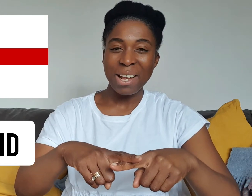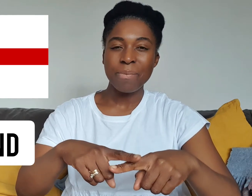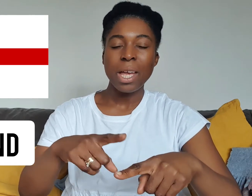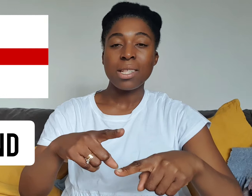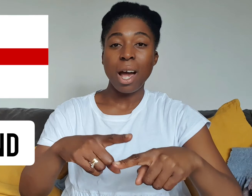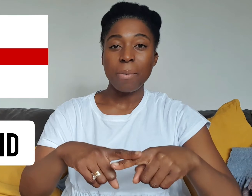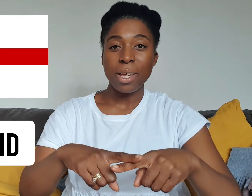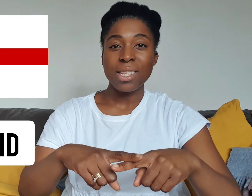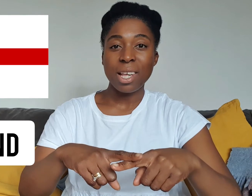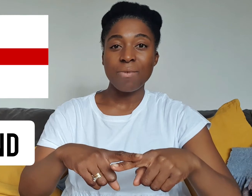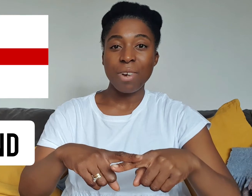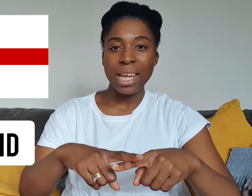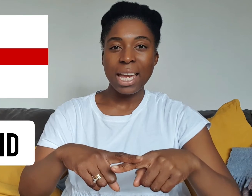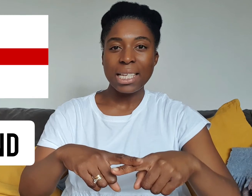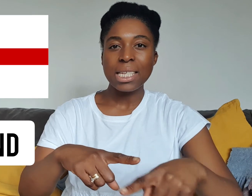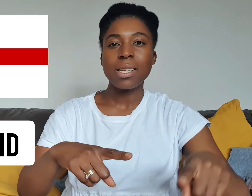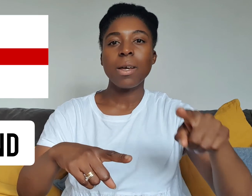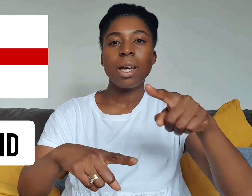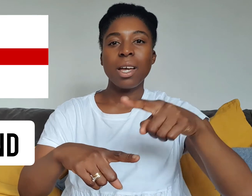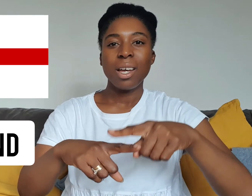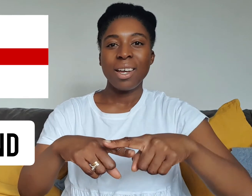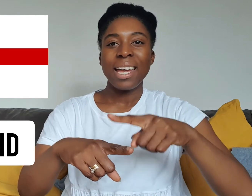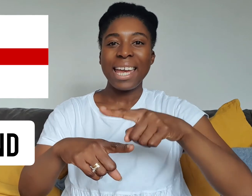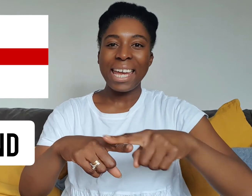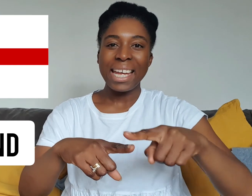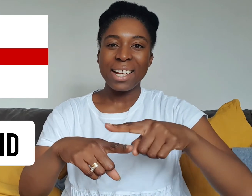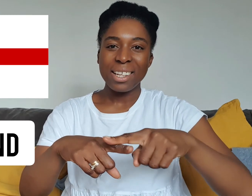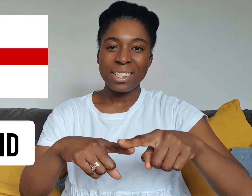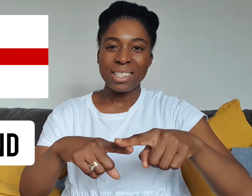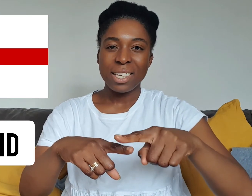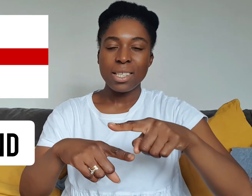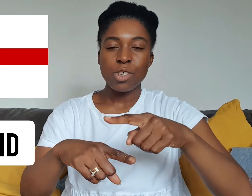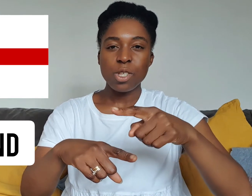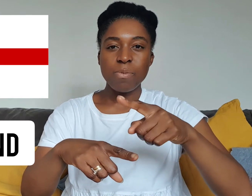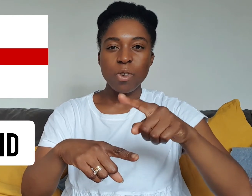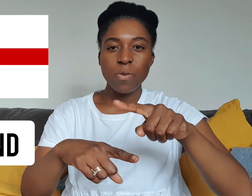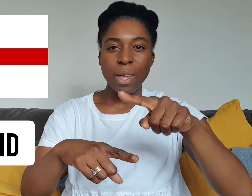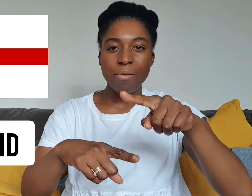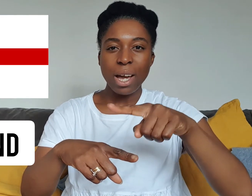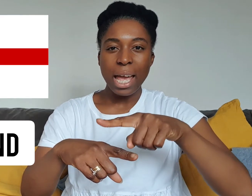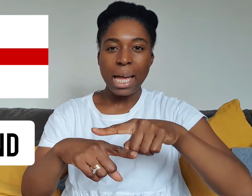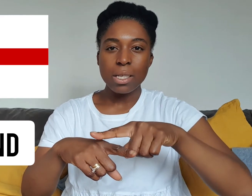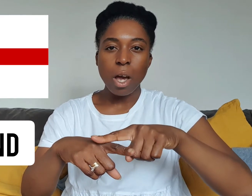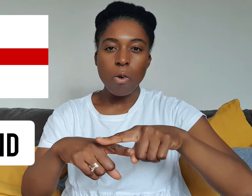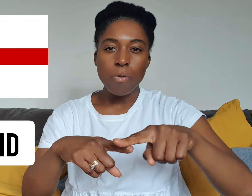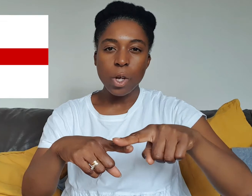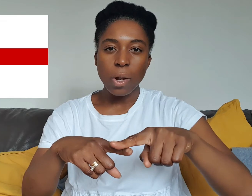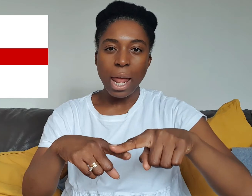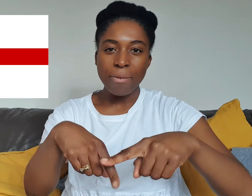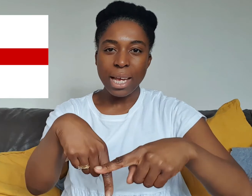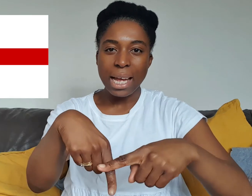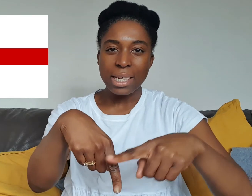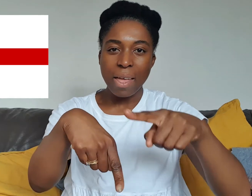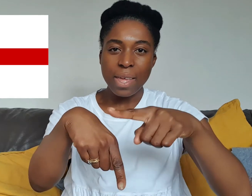So I'm going to sign right-handed, England. So just move that right hand over your left hand like